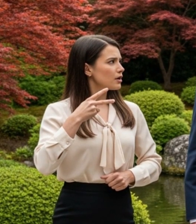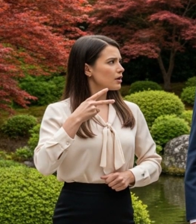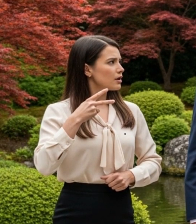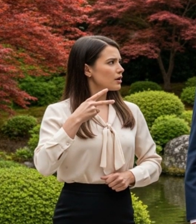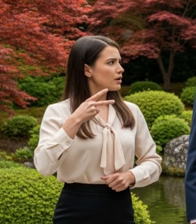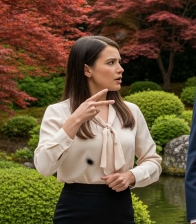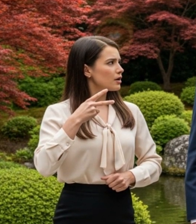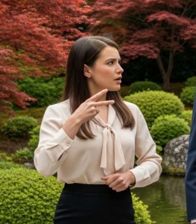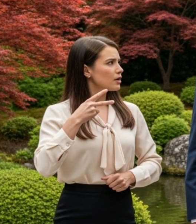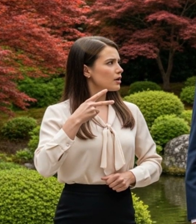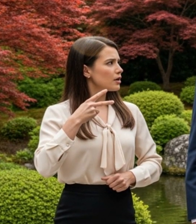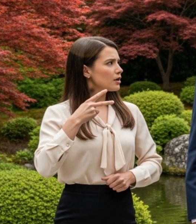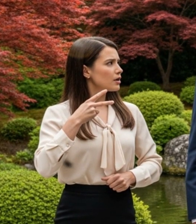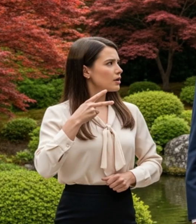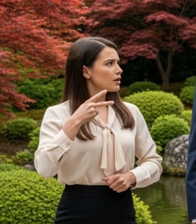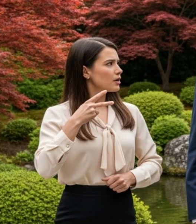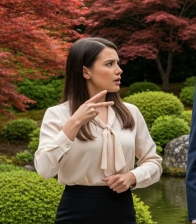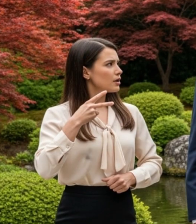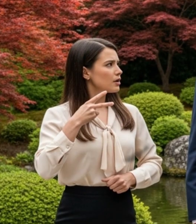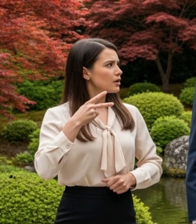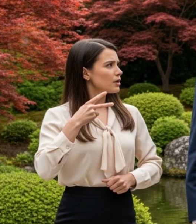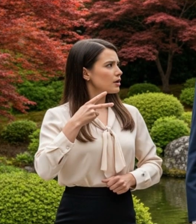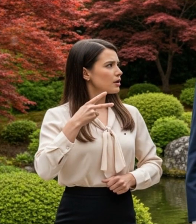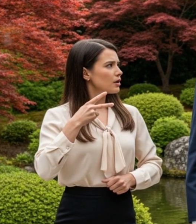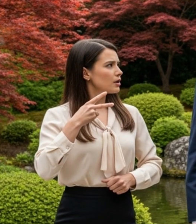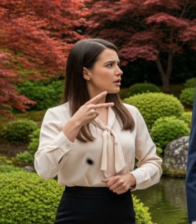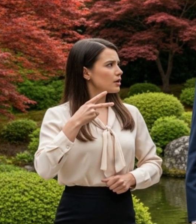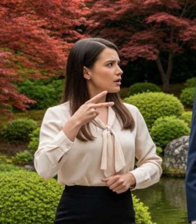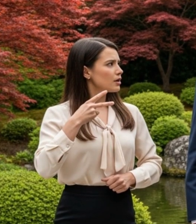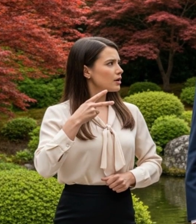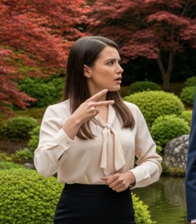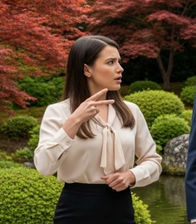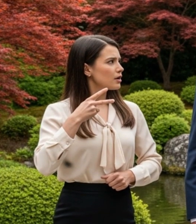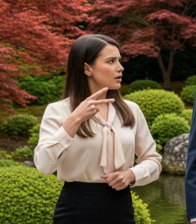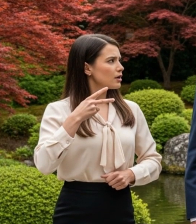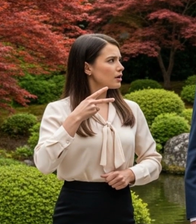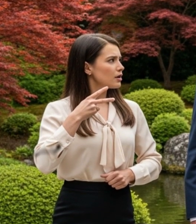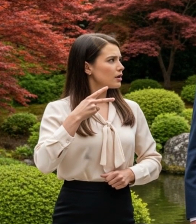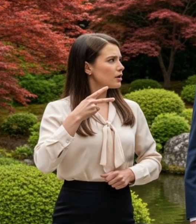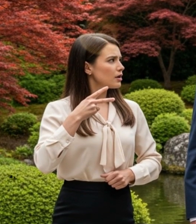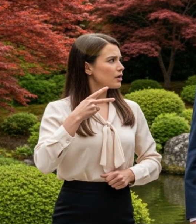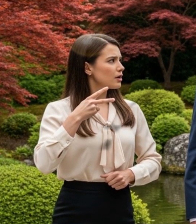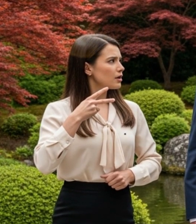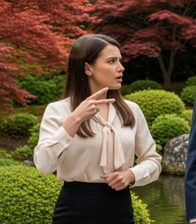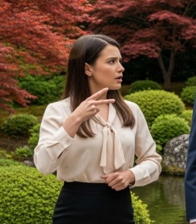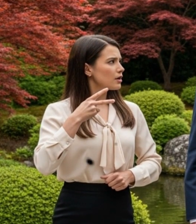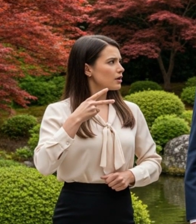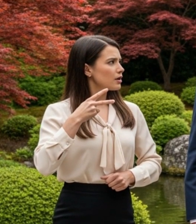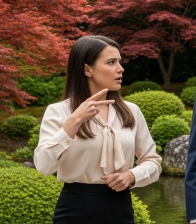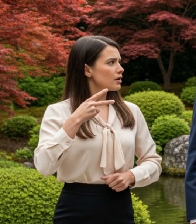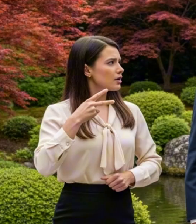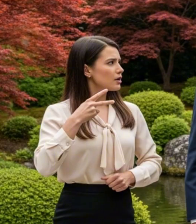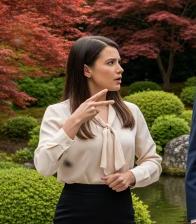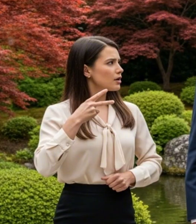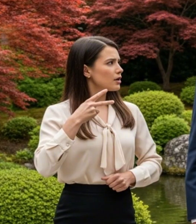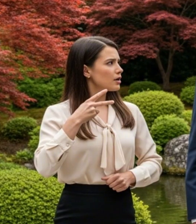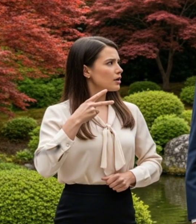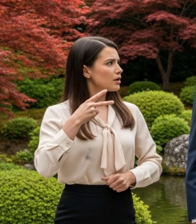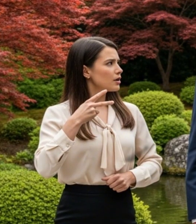followed. Outside, the New York air was cold, the garden lit by paper lanterns. Julian was